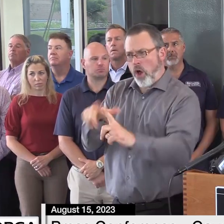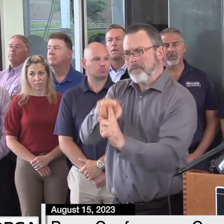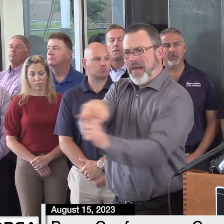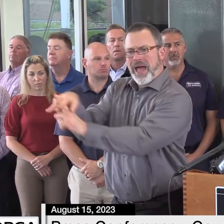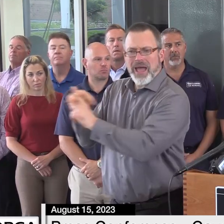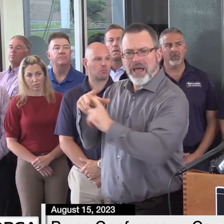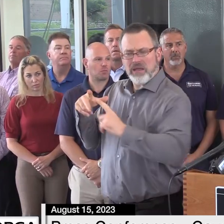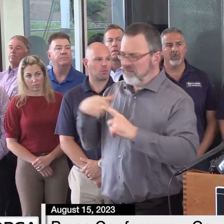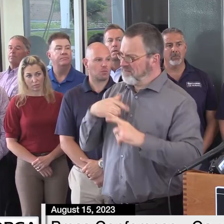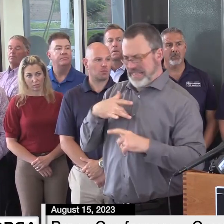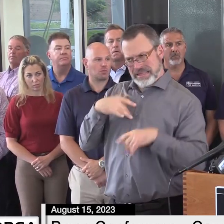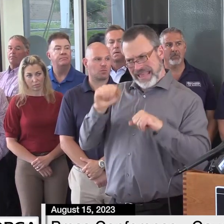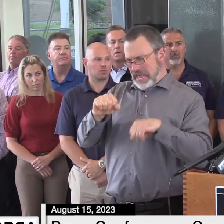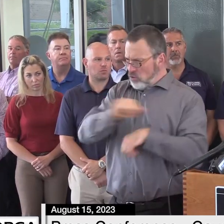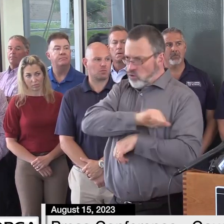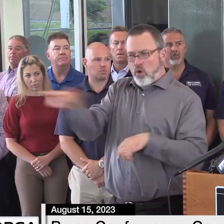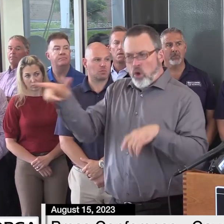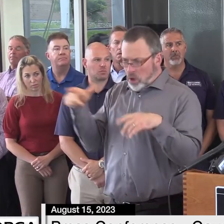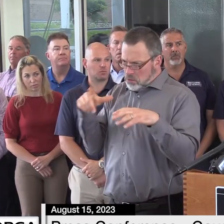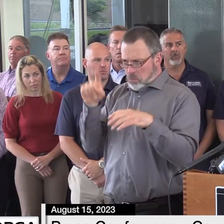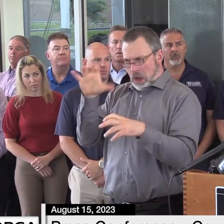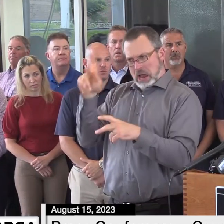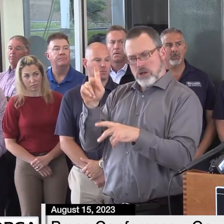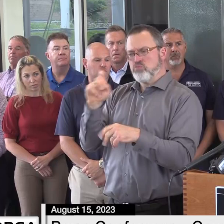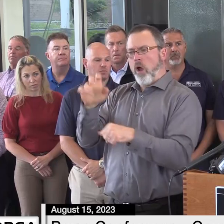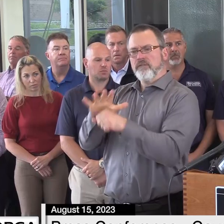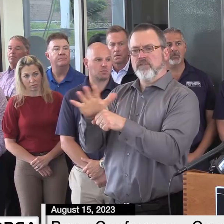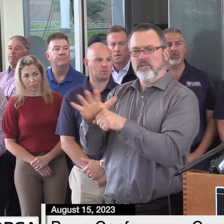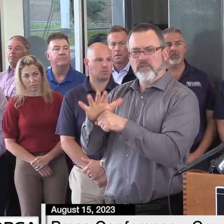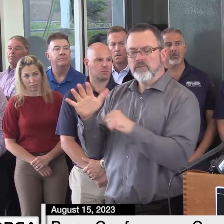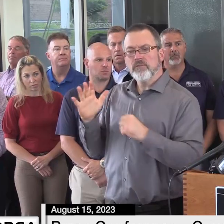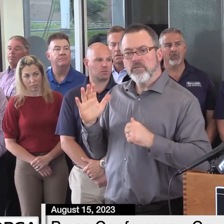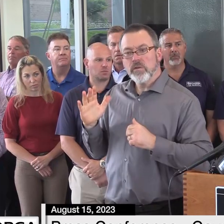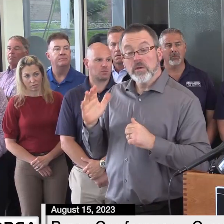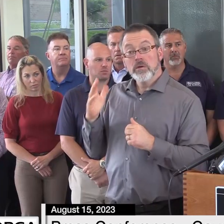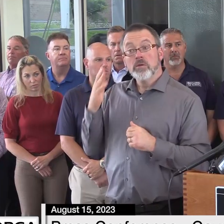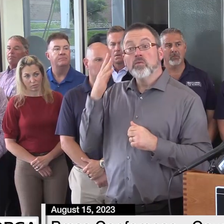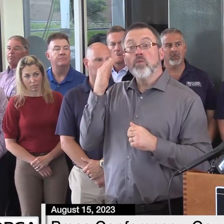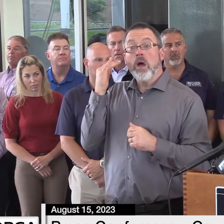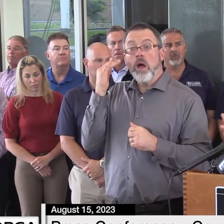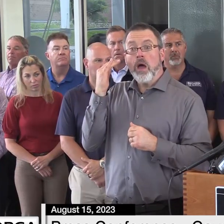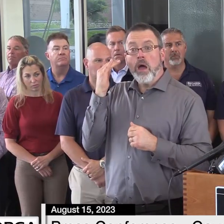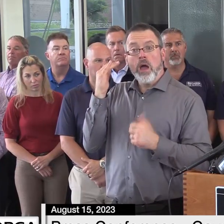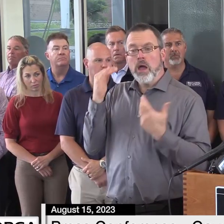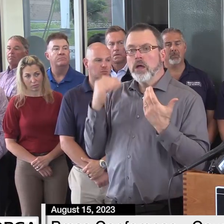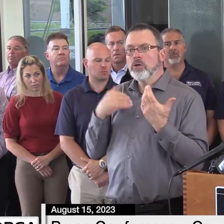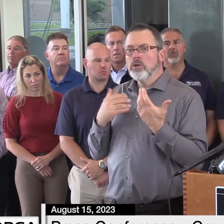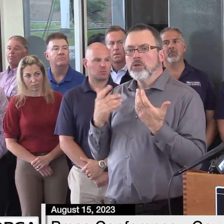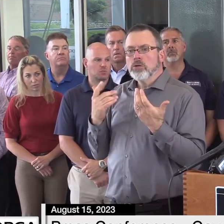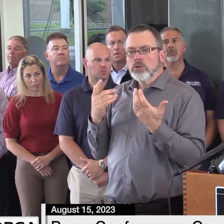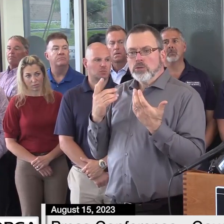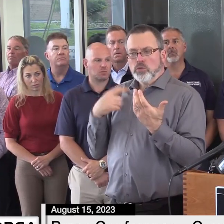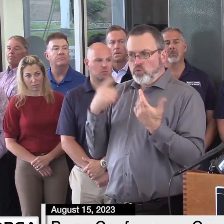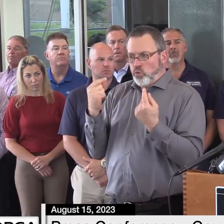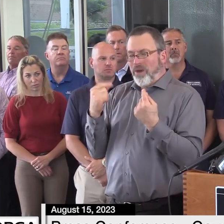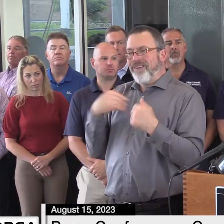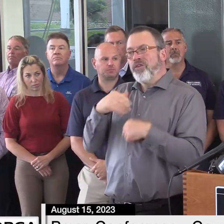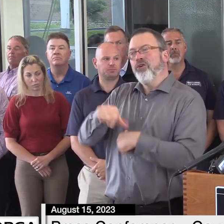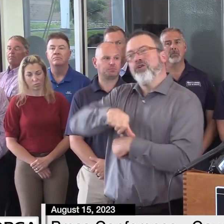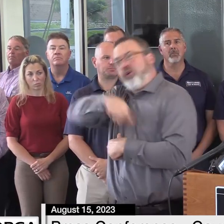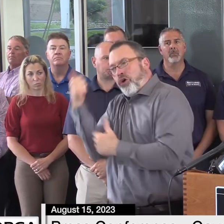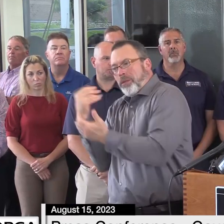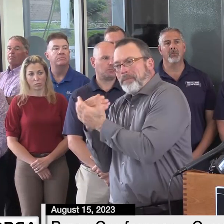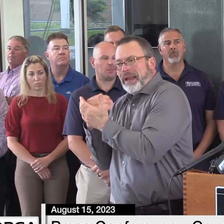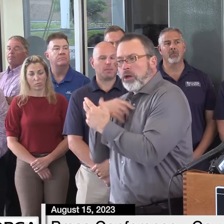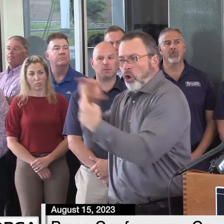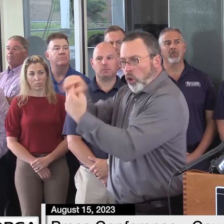Because we're also going to leverage, some of other organizations for support,